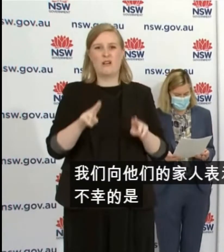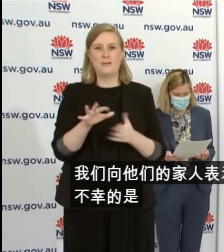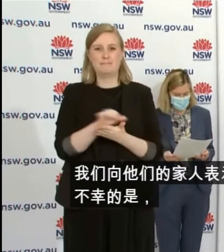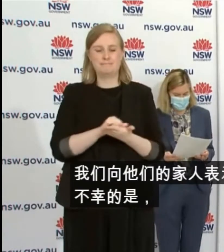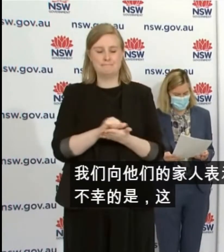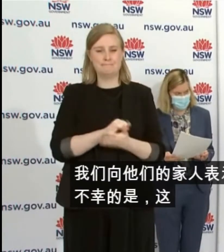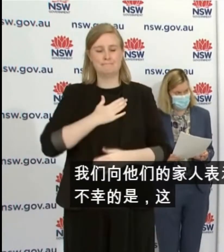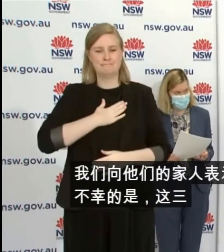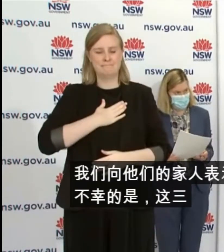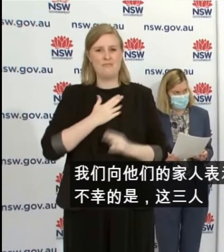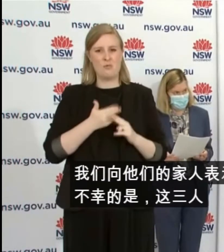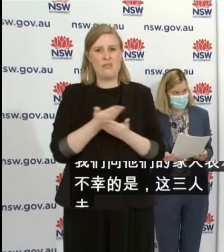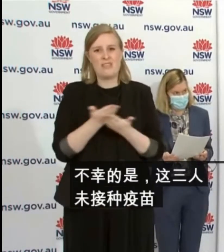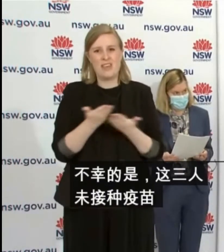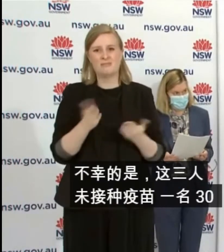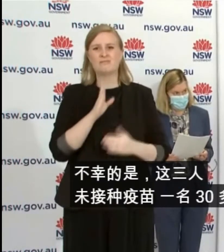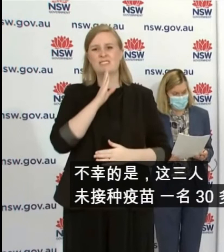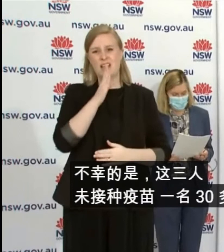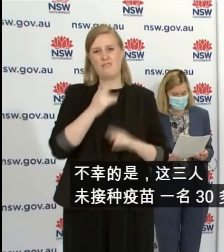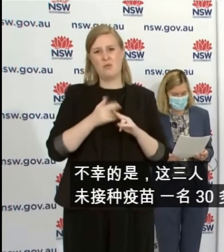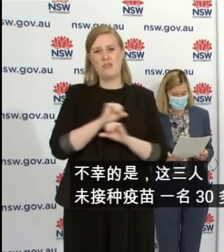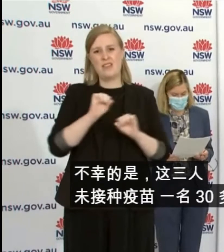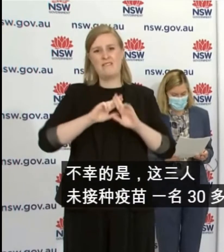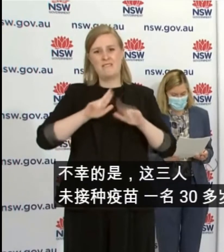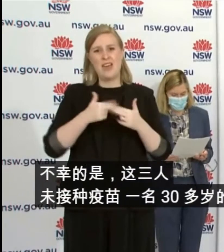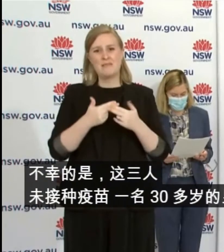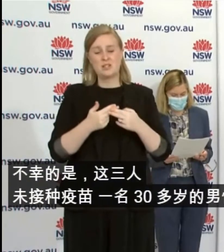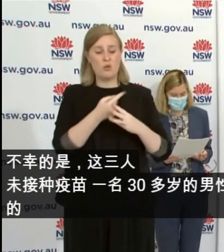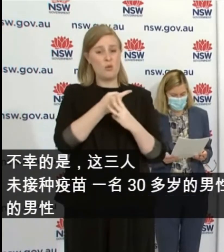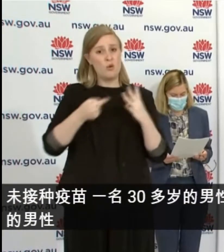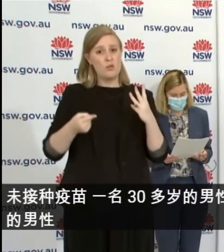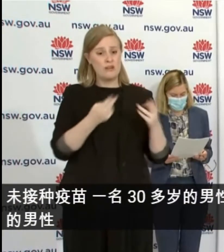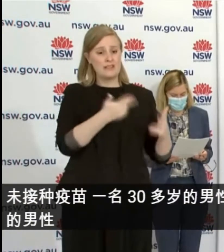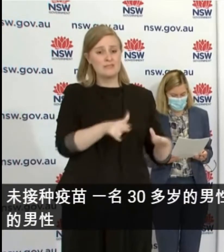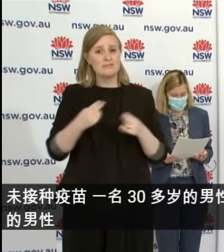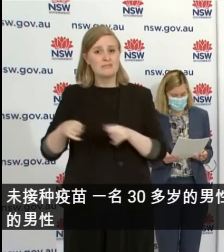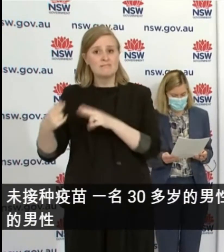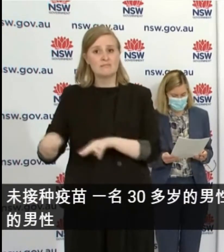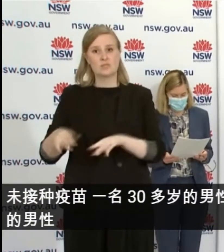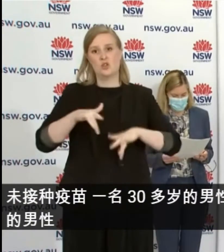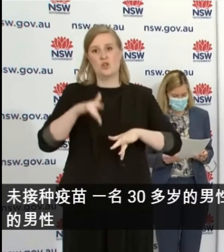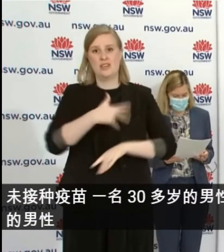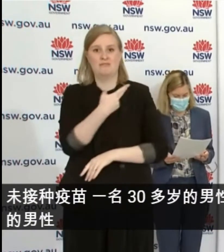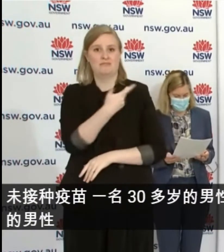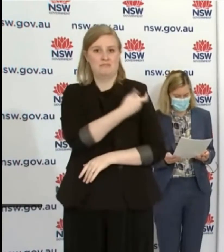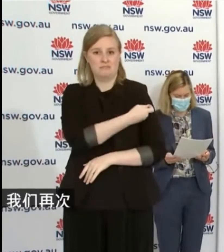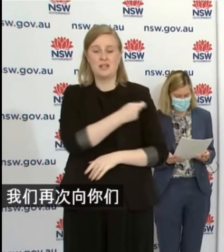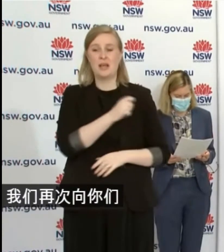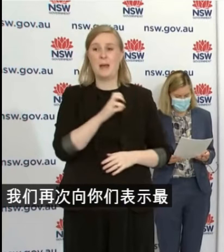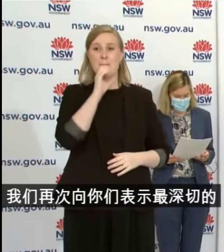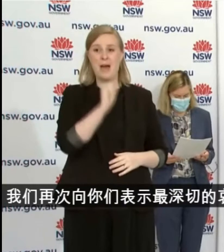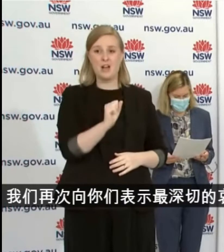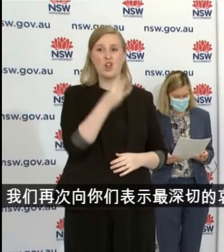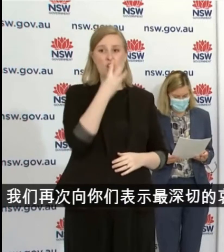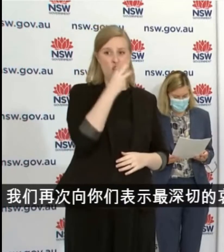families. Unfortunately, all 3 were unvaccinated, a male in his 30s, a male in his 60s and a male in his 80s, and again we extend